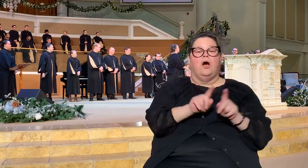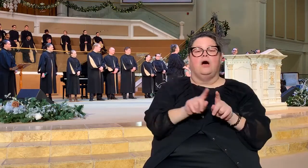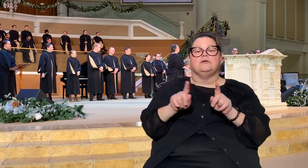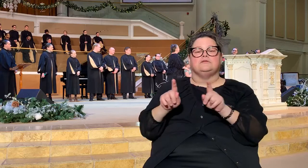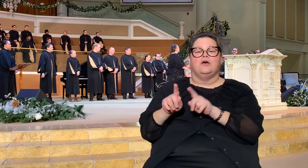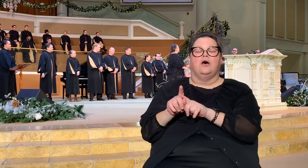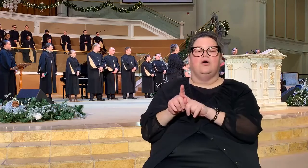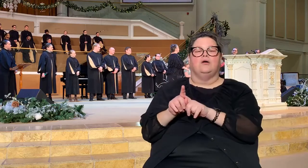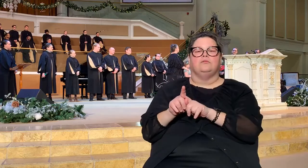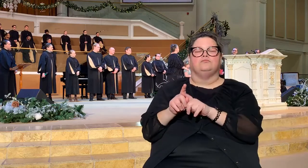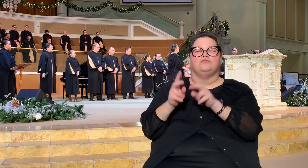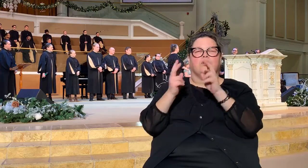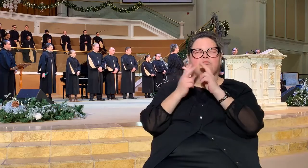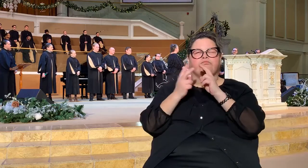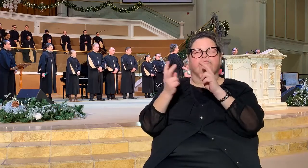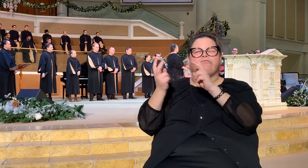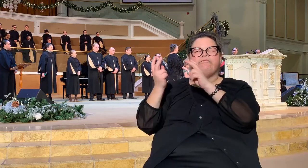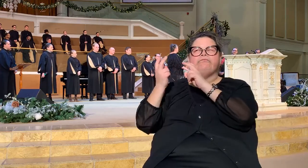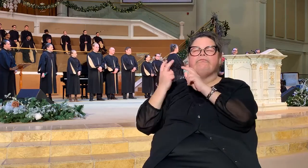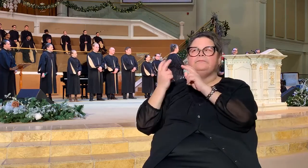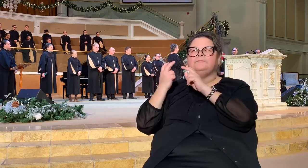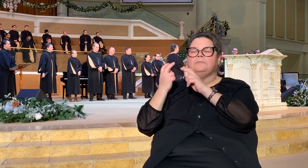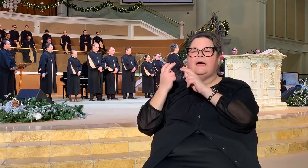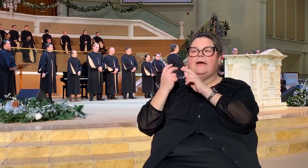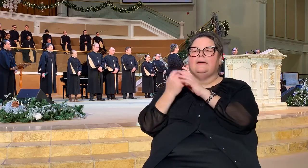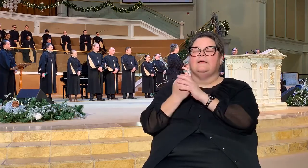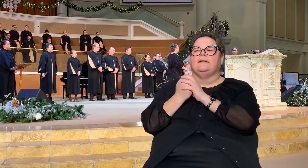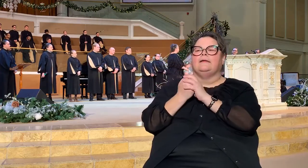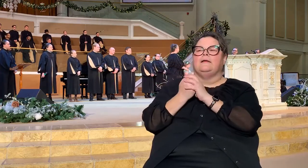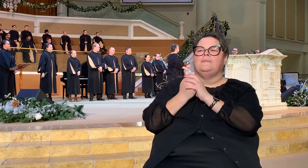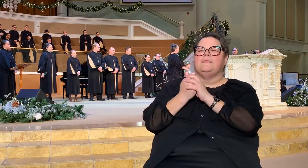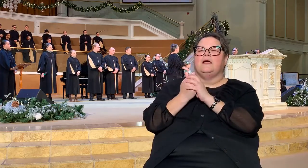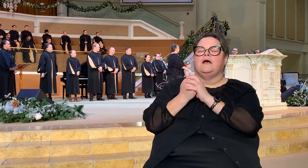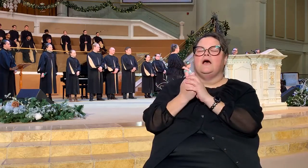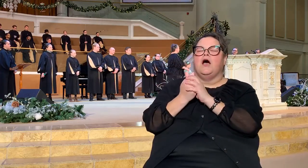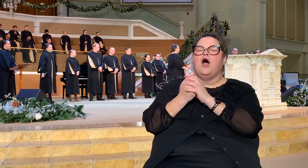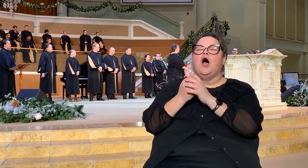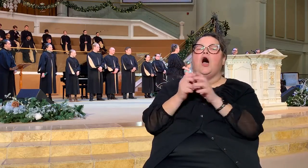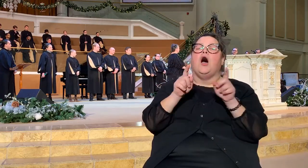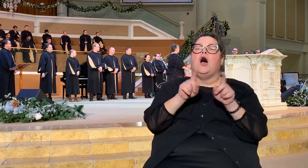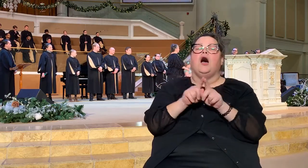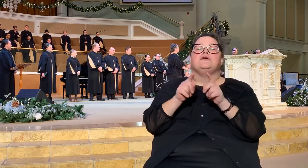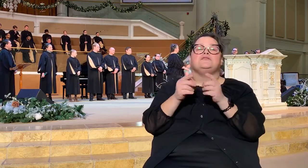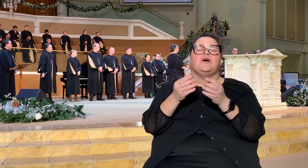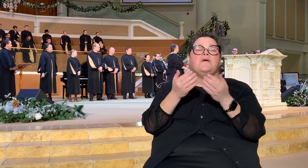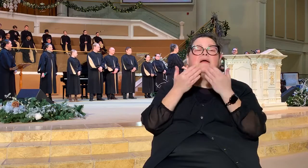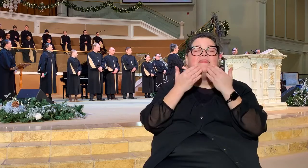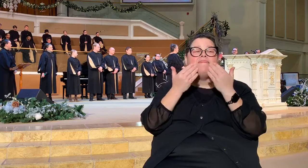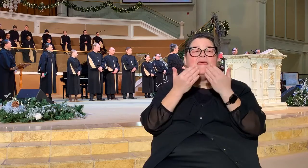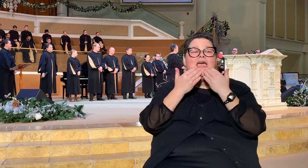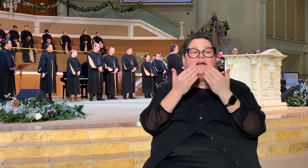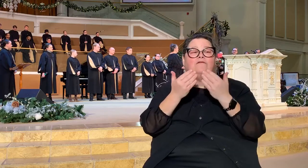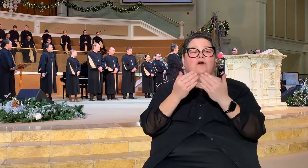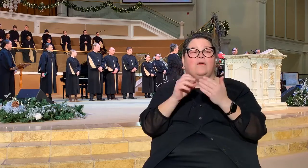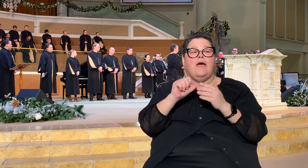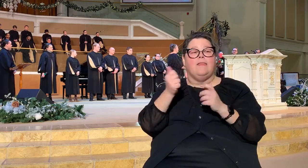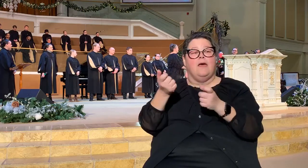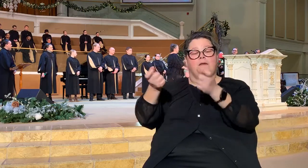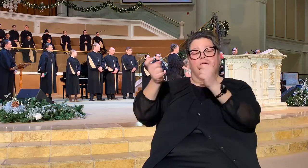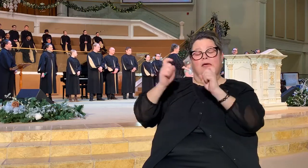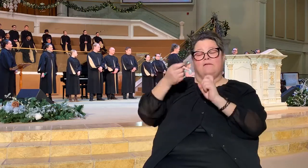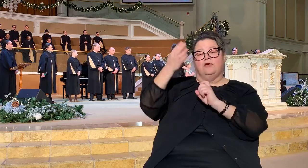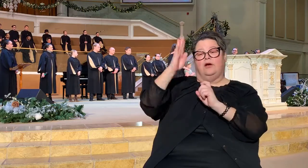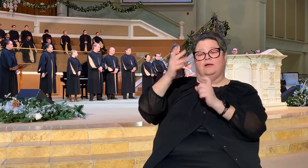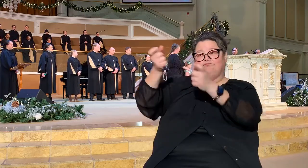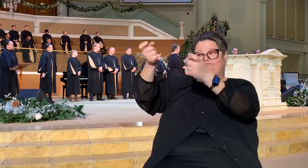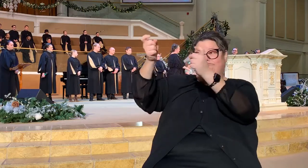upon reflecting upon that time of year, I can't help but also be thankful for another gift that God has given to me